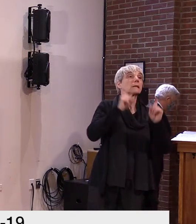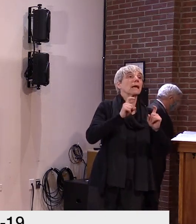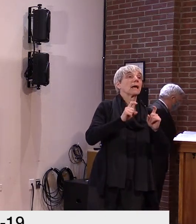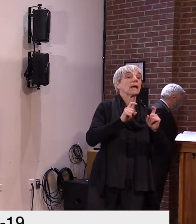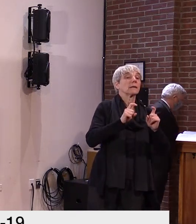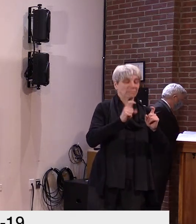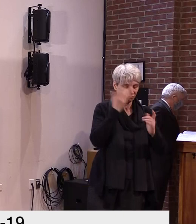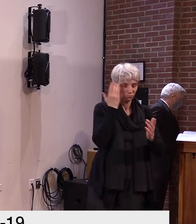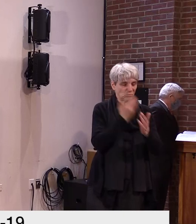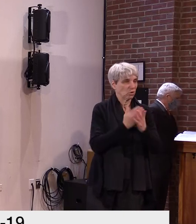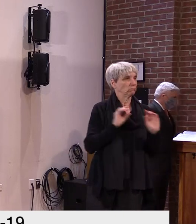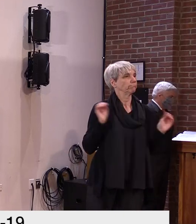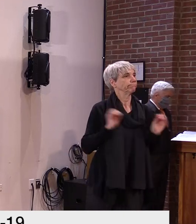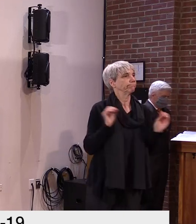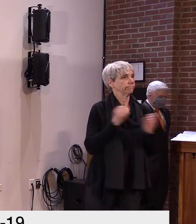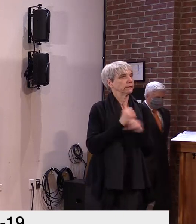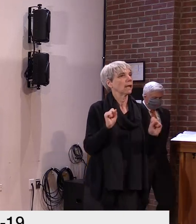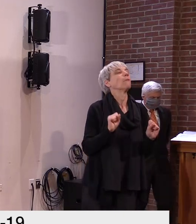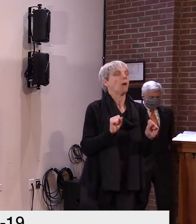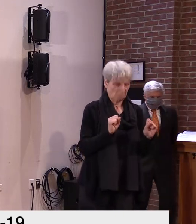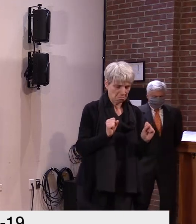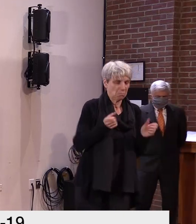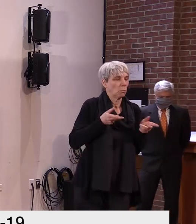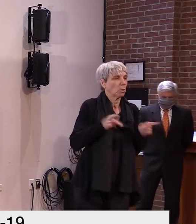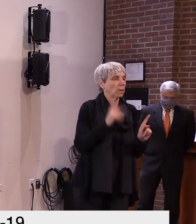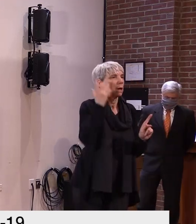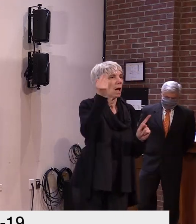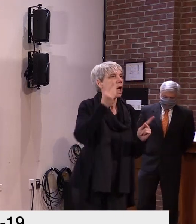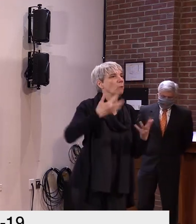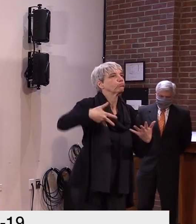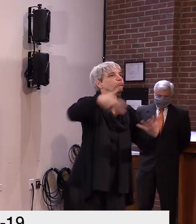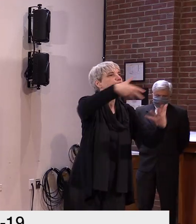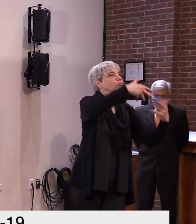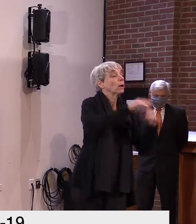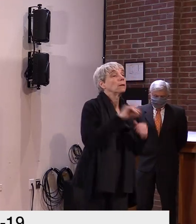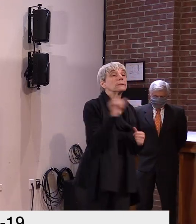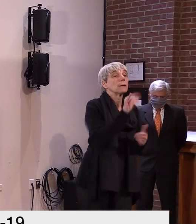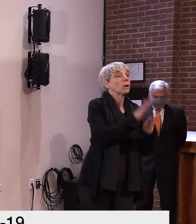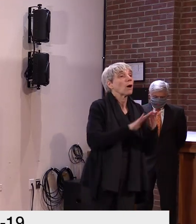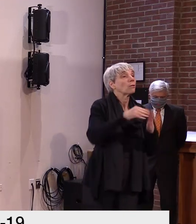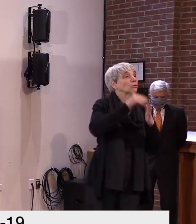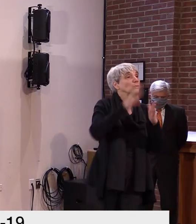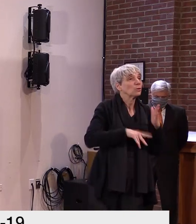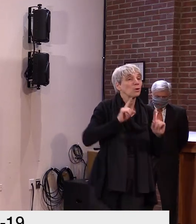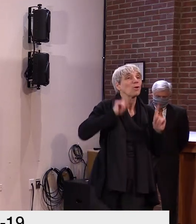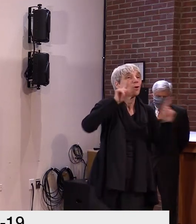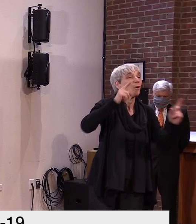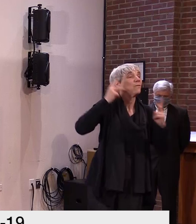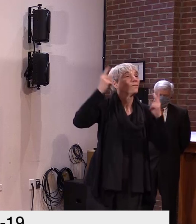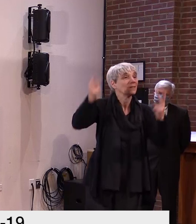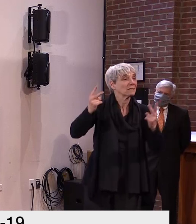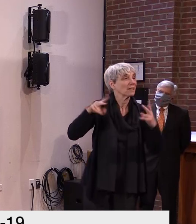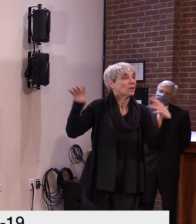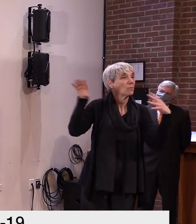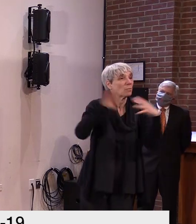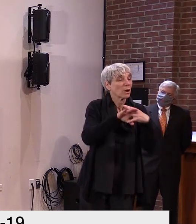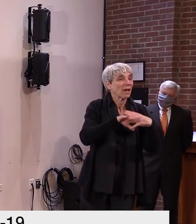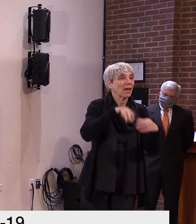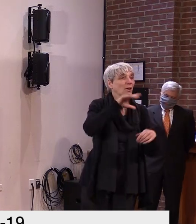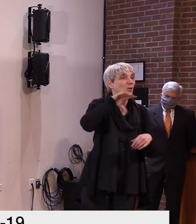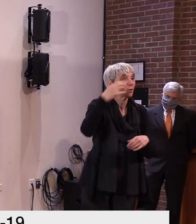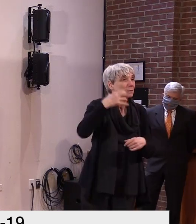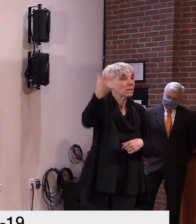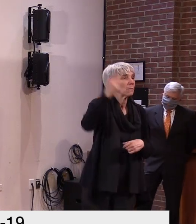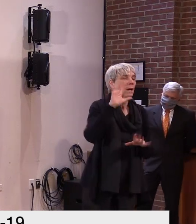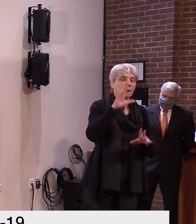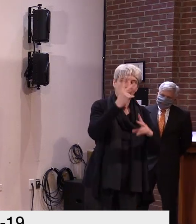goes for college students returning from other states to Vermont for the holidays. And remember what it means to